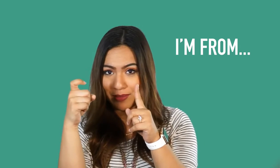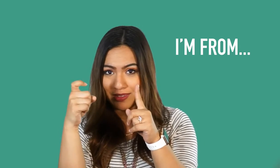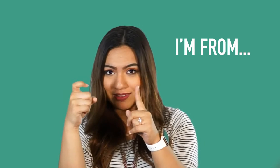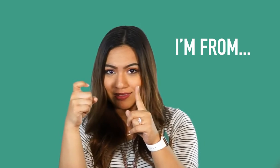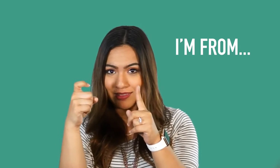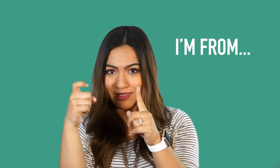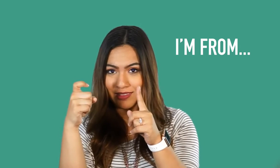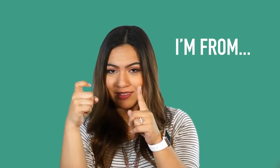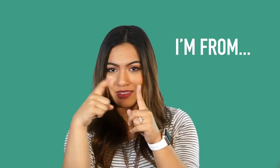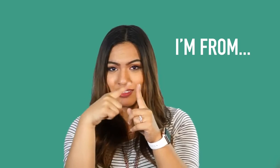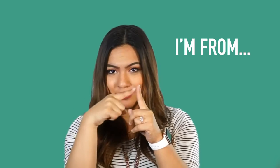from,